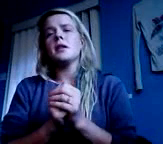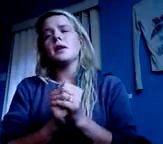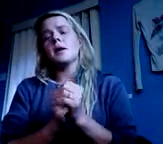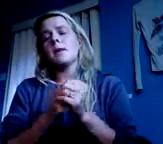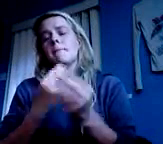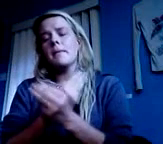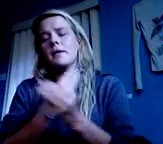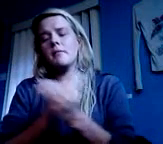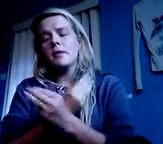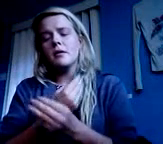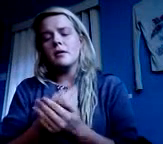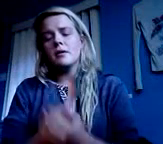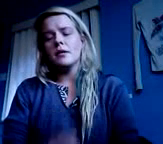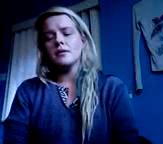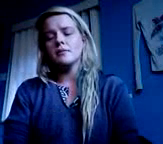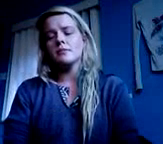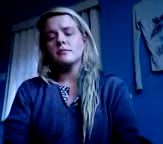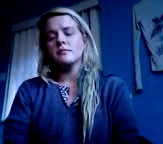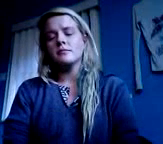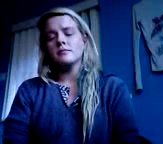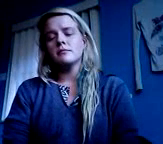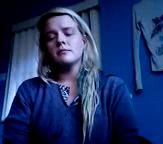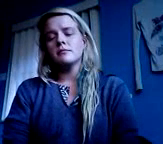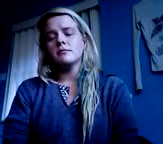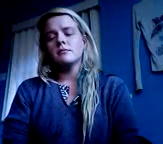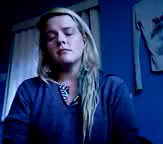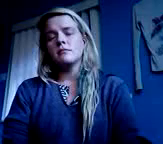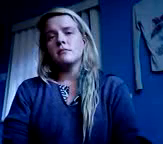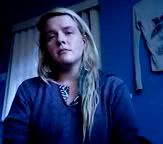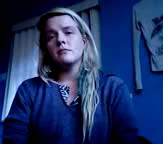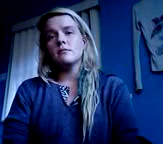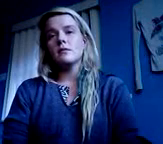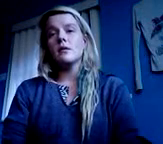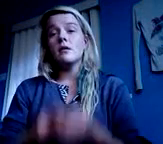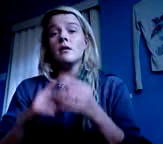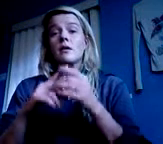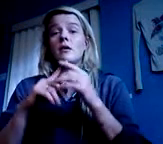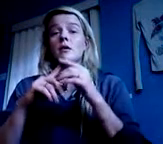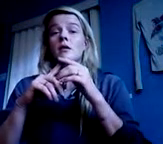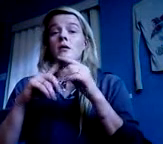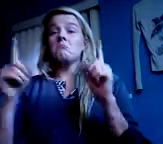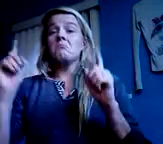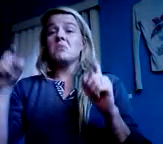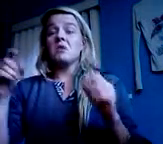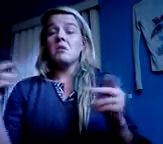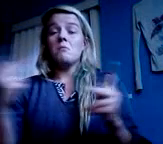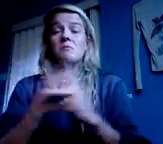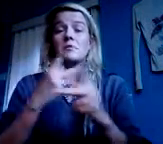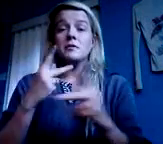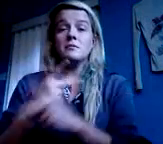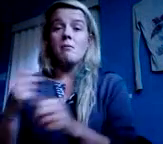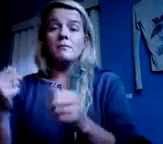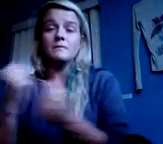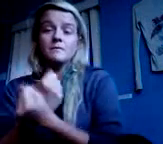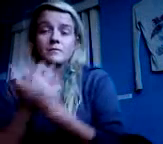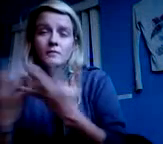anything. So what we're going to do is we're going to multiply everything by that denominator of 2 to get the lowest whole number ratio.